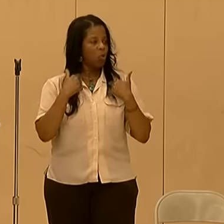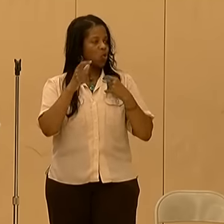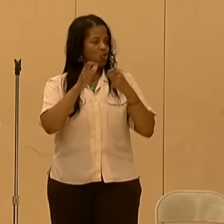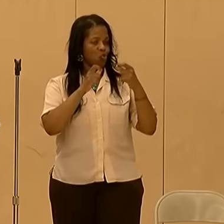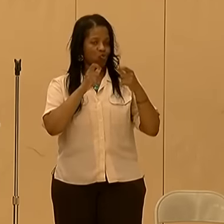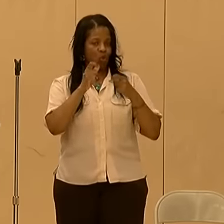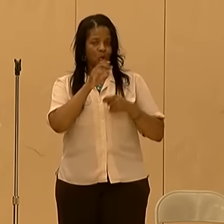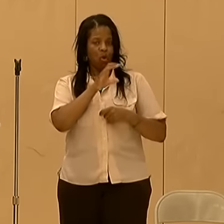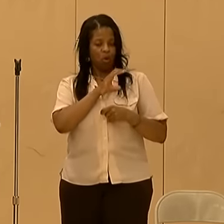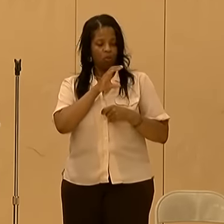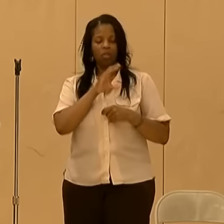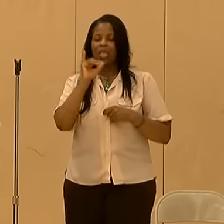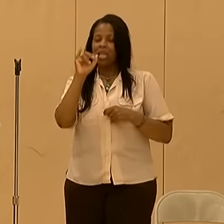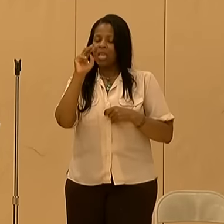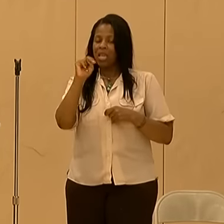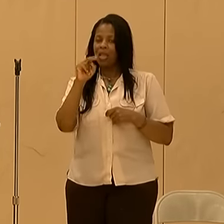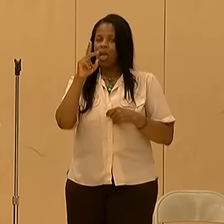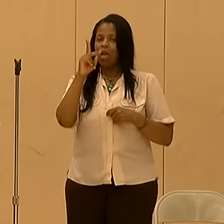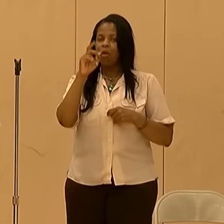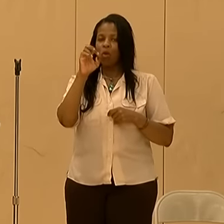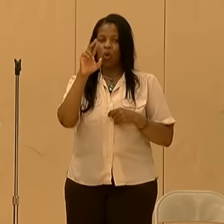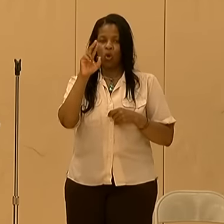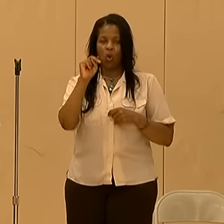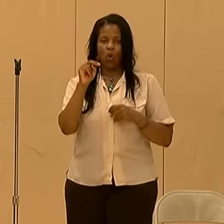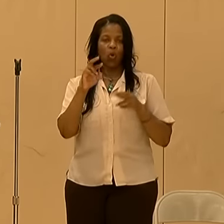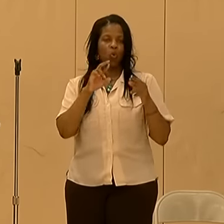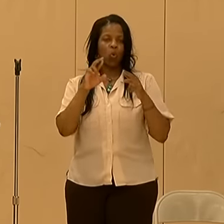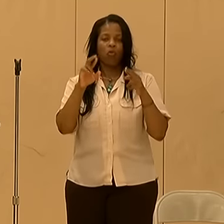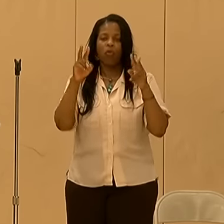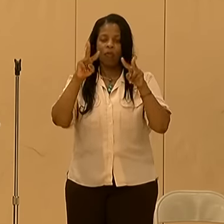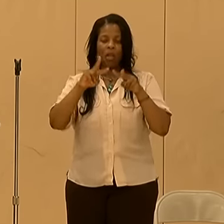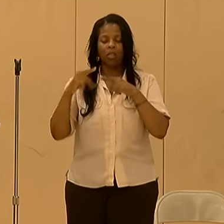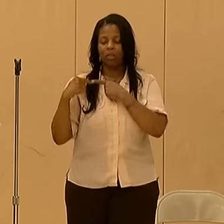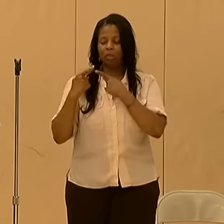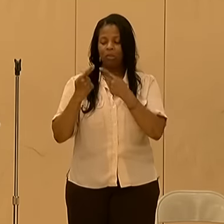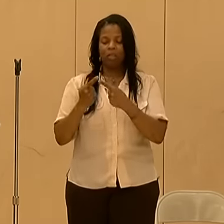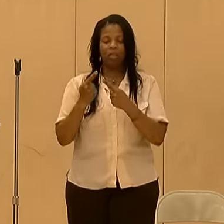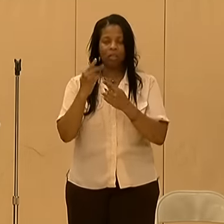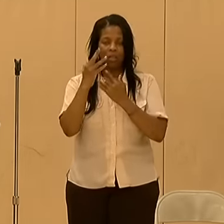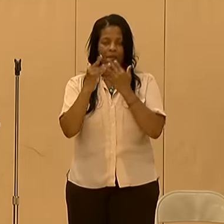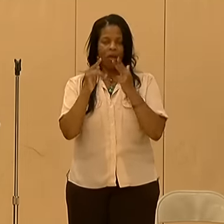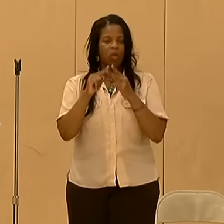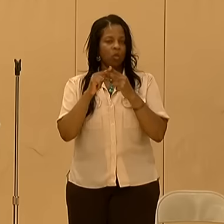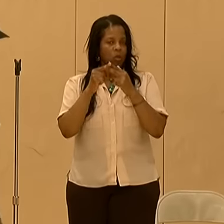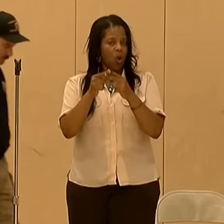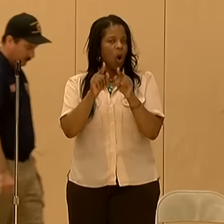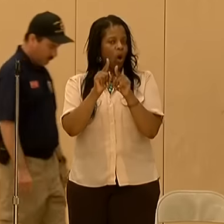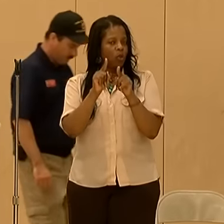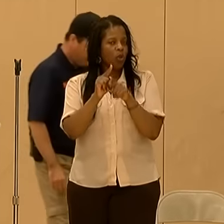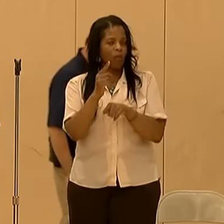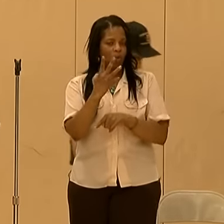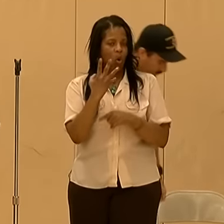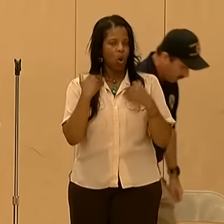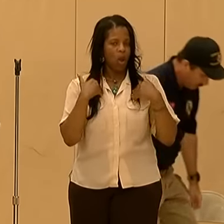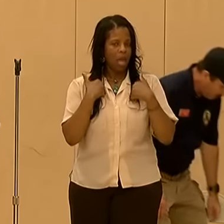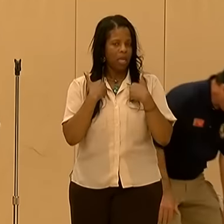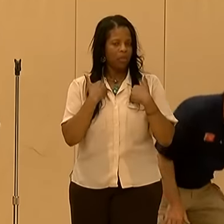Valley since the fire started. We also have 4 animal care workers that are manning